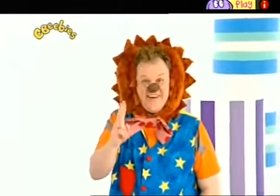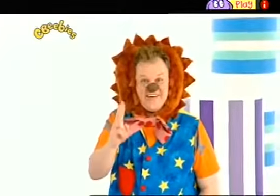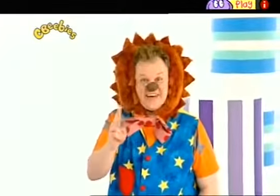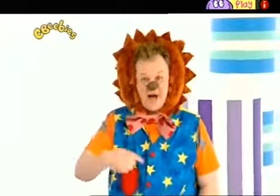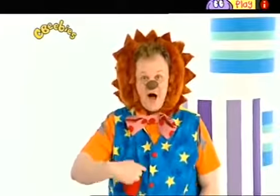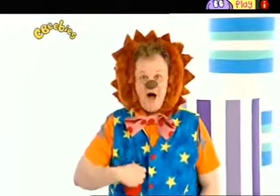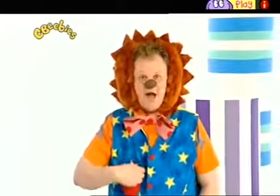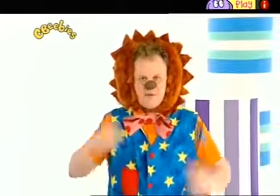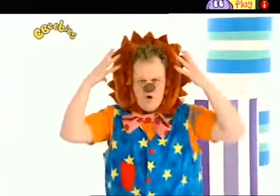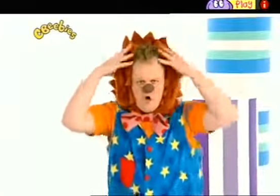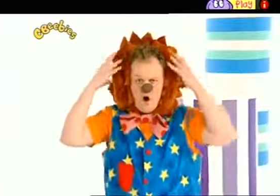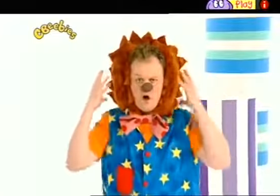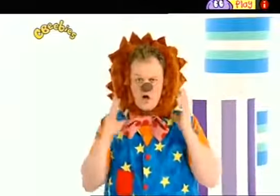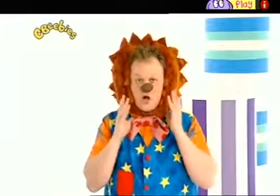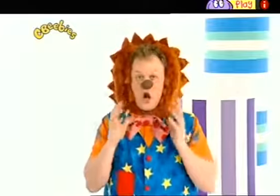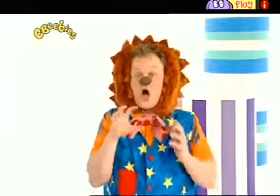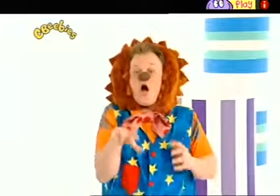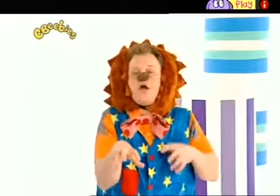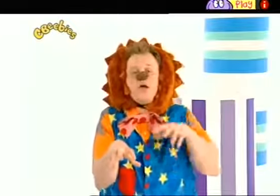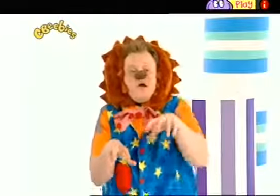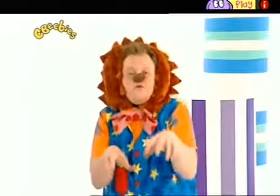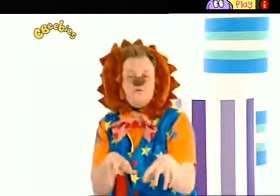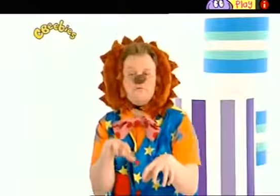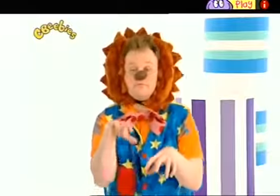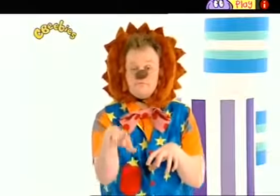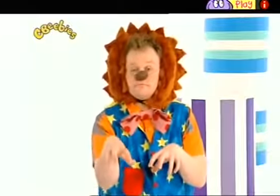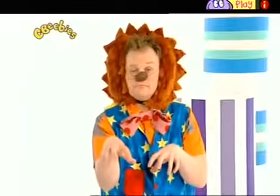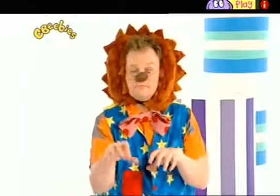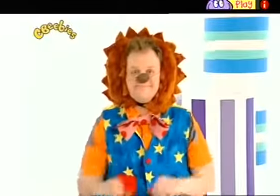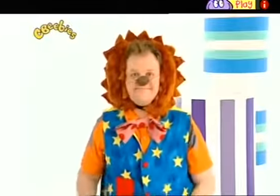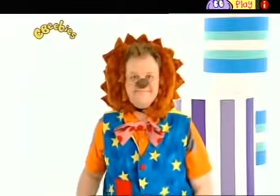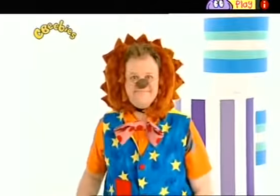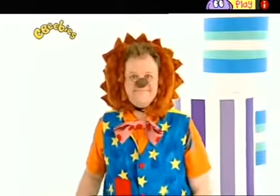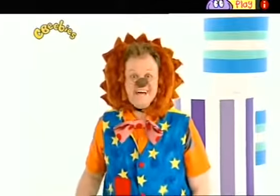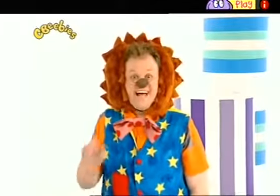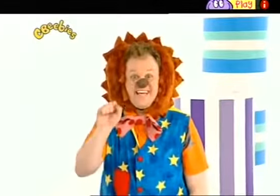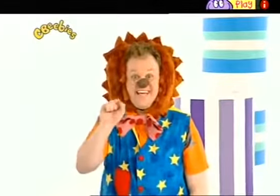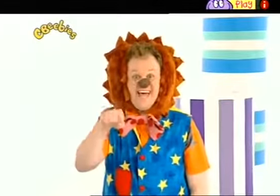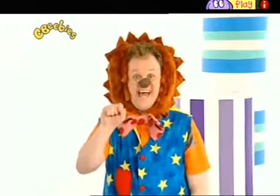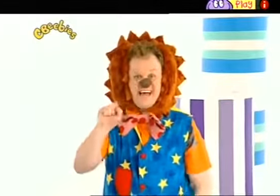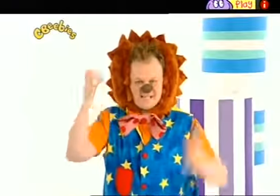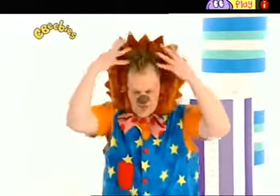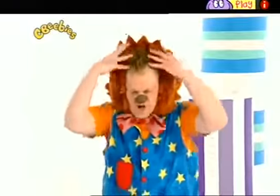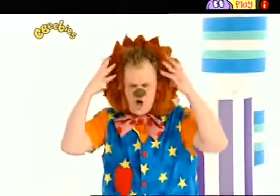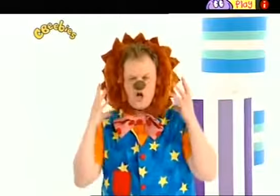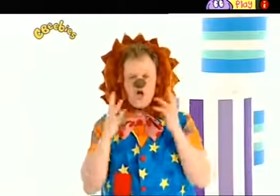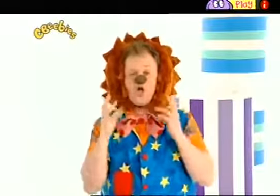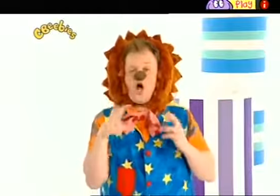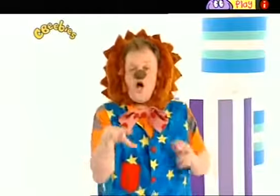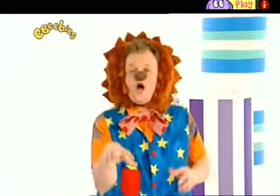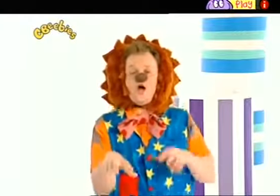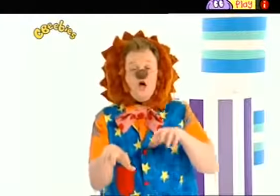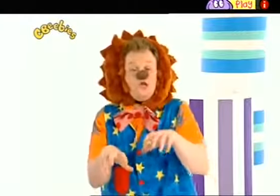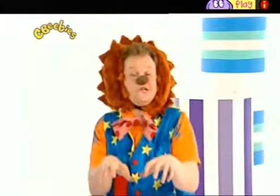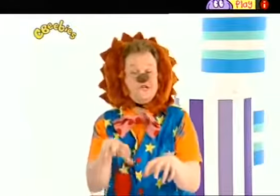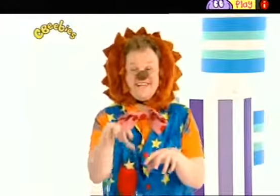Look, I'm a lion. A lion, Mr. Tumble? Yes, a lion.